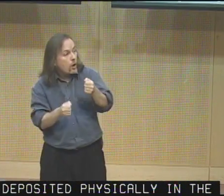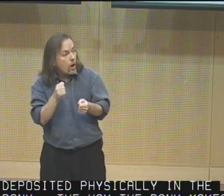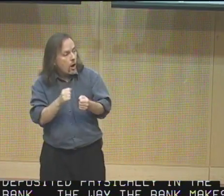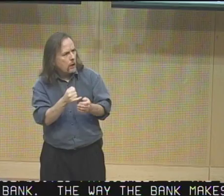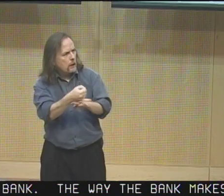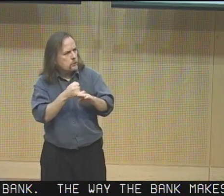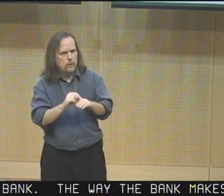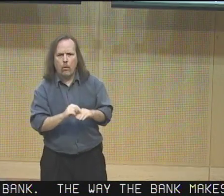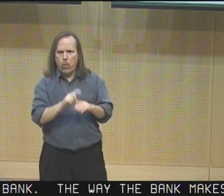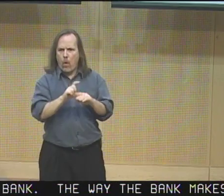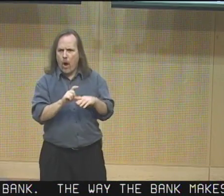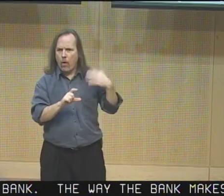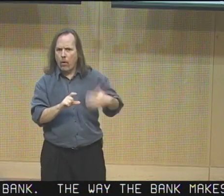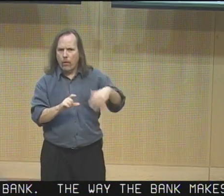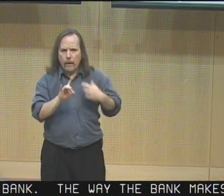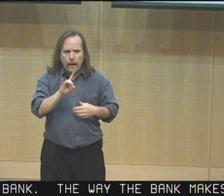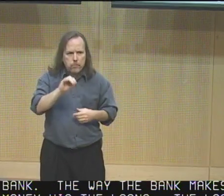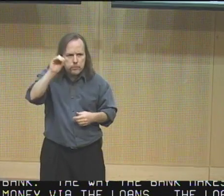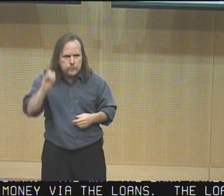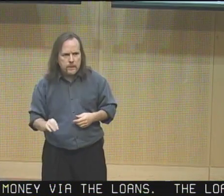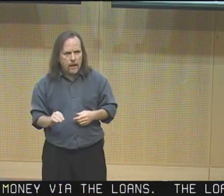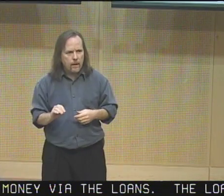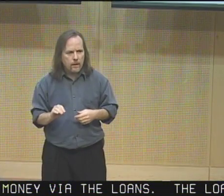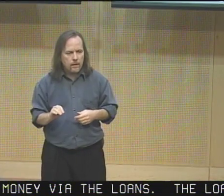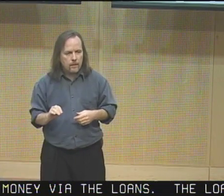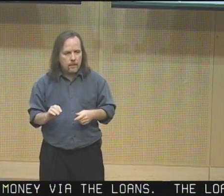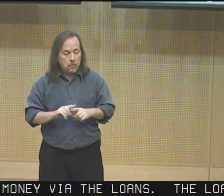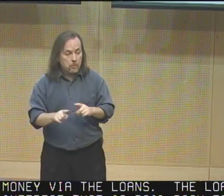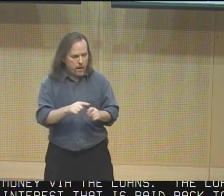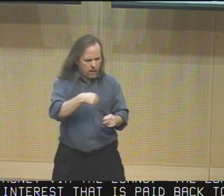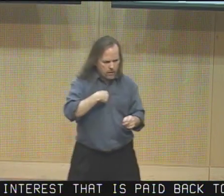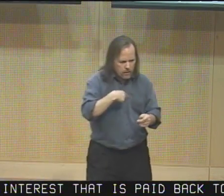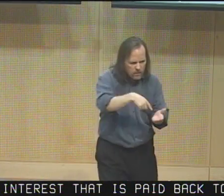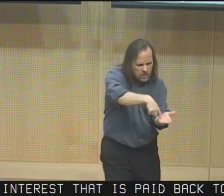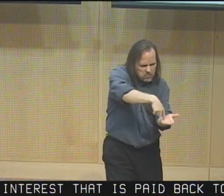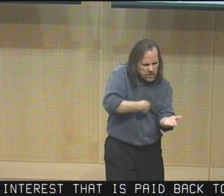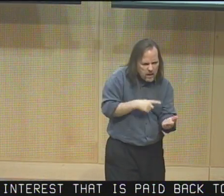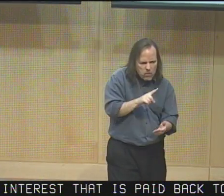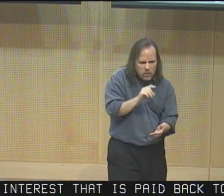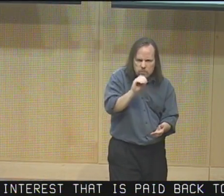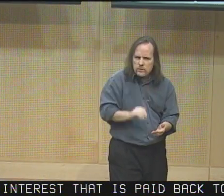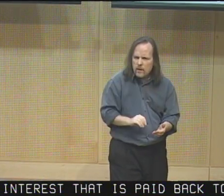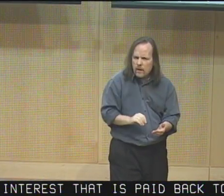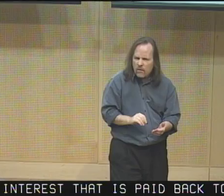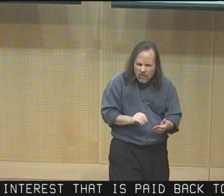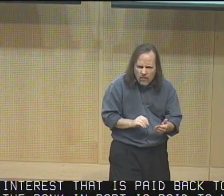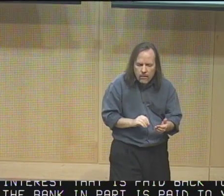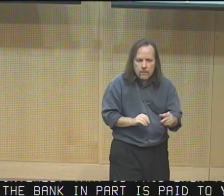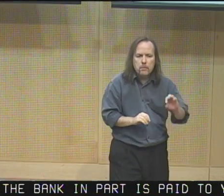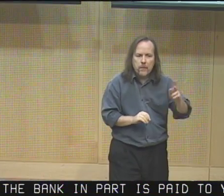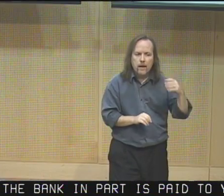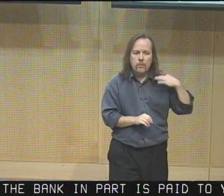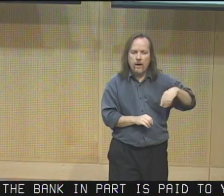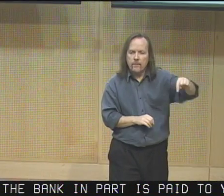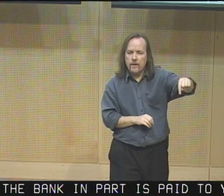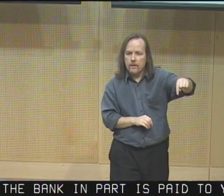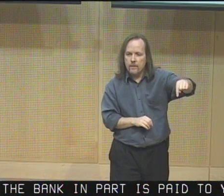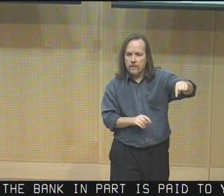you earn. So you may notice interest rates fluctuating. Maybe you'll say, wow, car loan